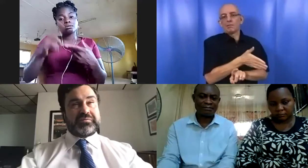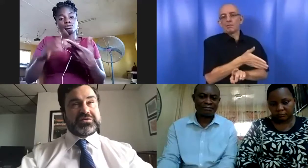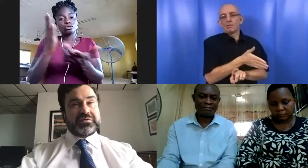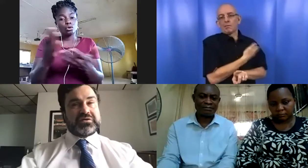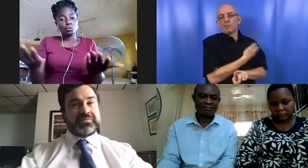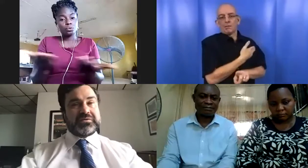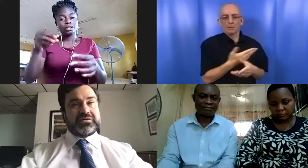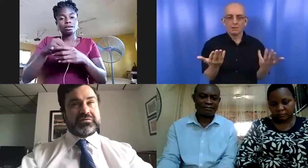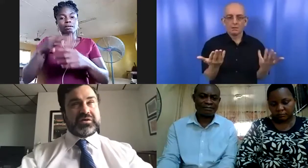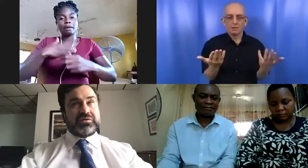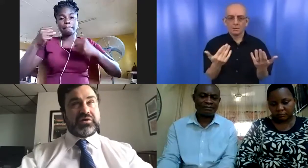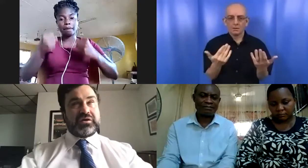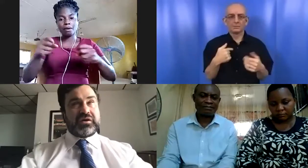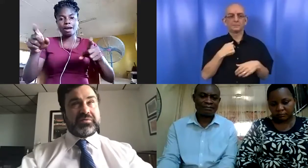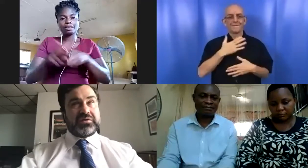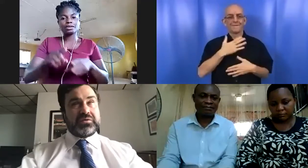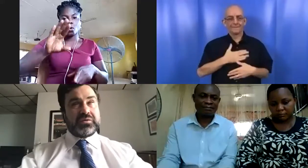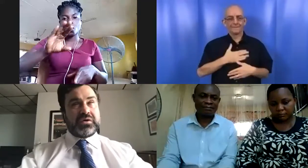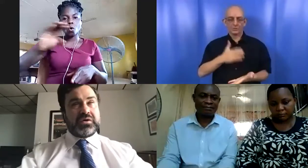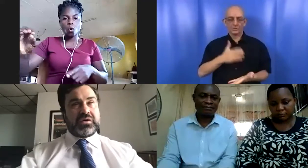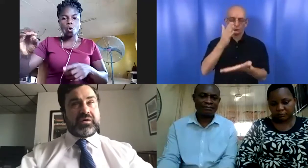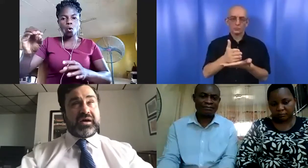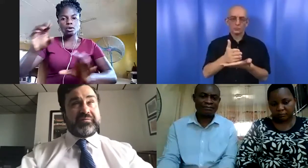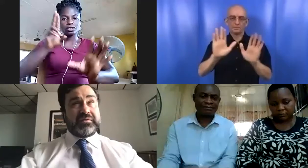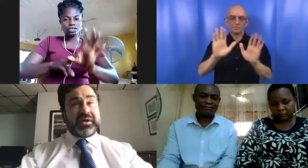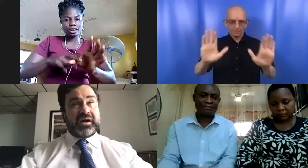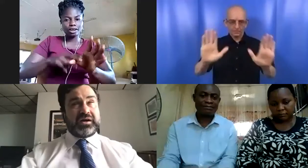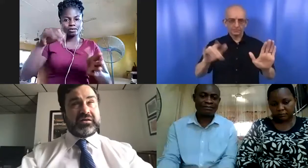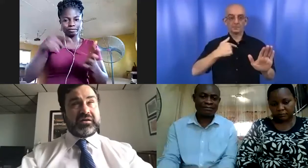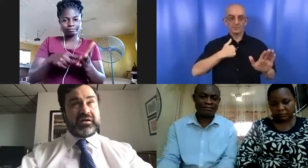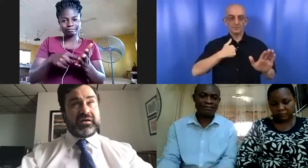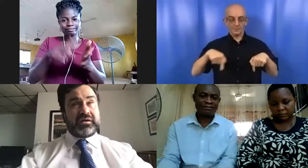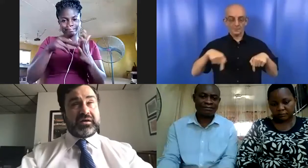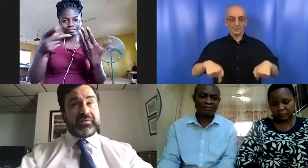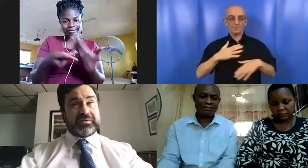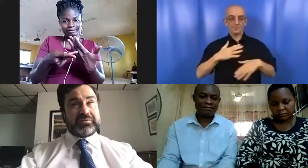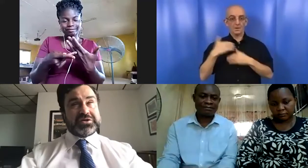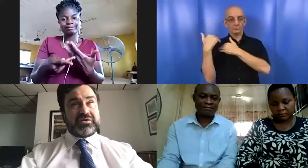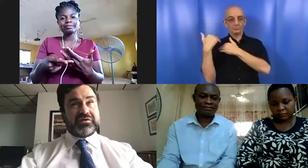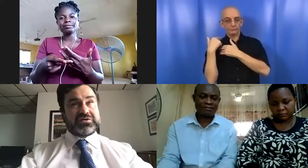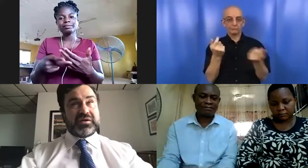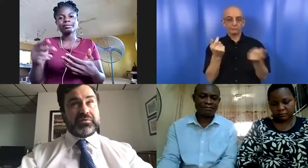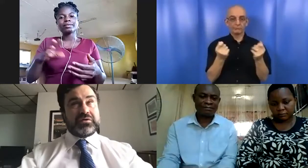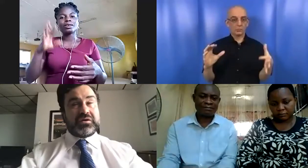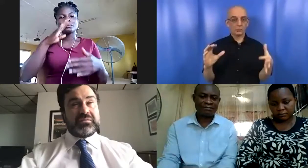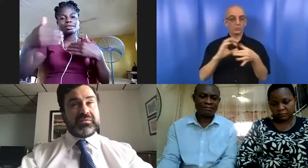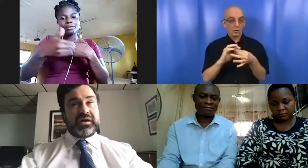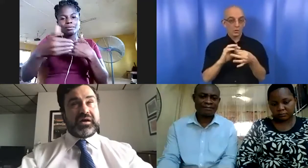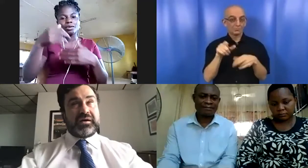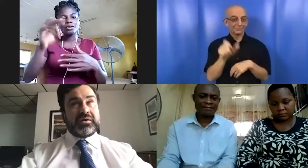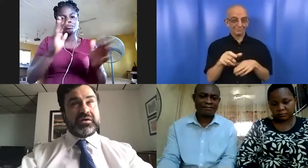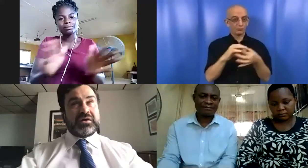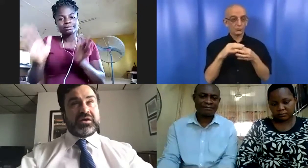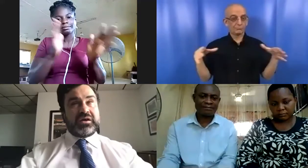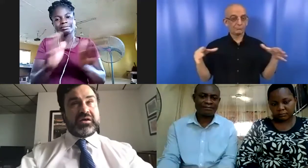group of persons with disabilities, I would like to thank everybody who have been behind the preparation of this report,